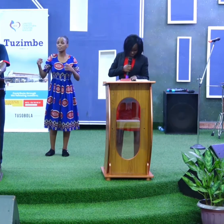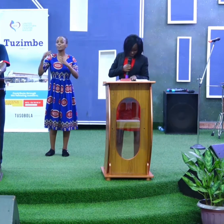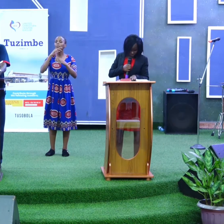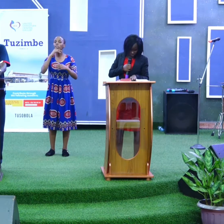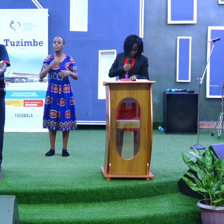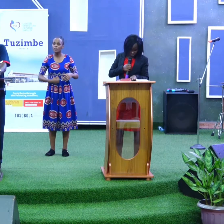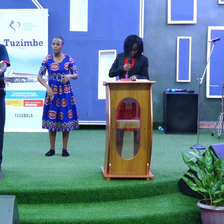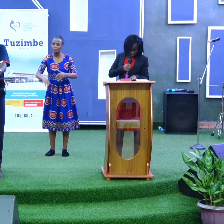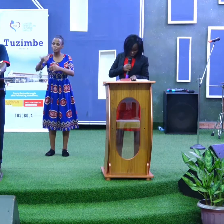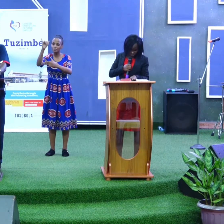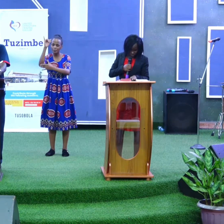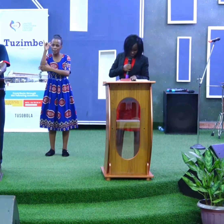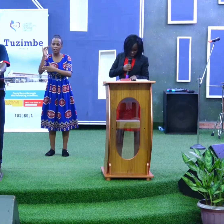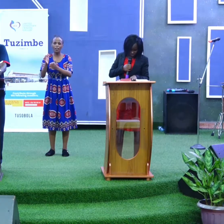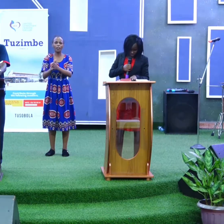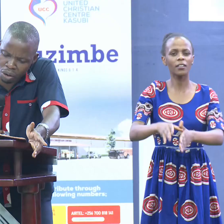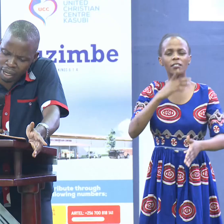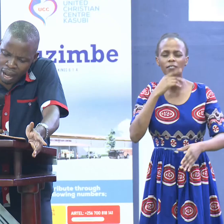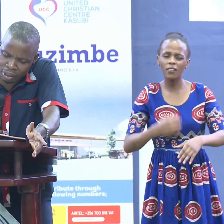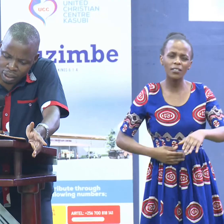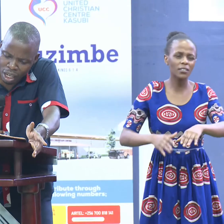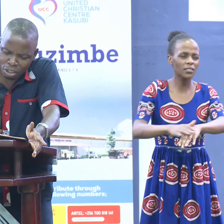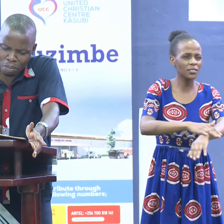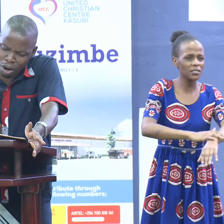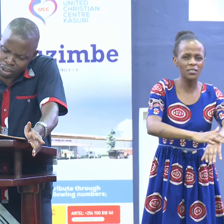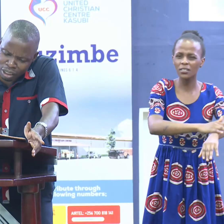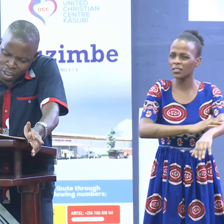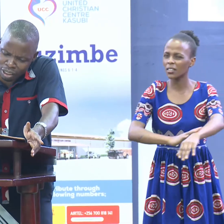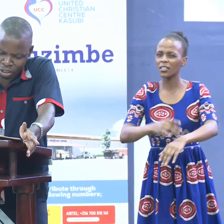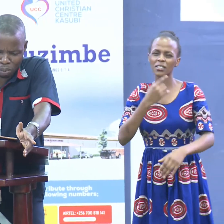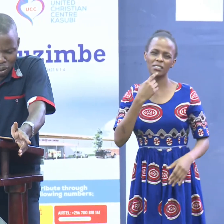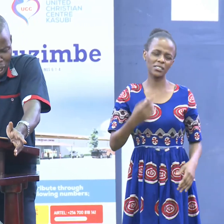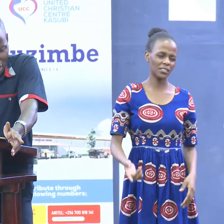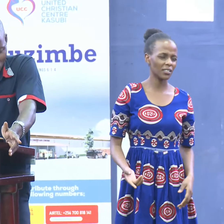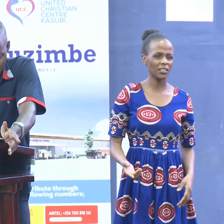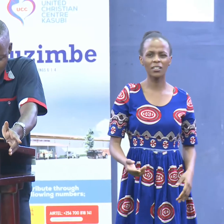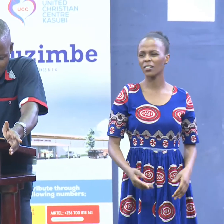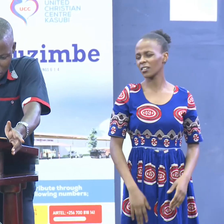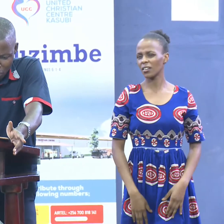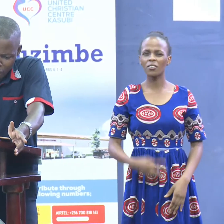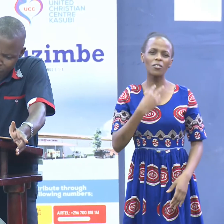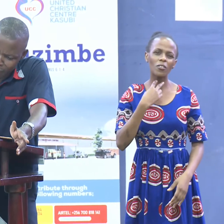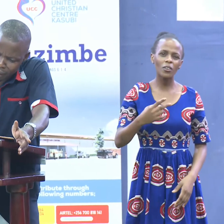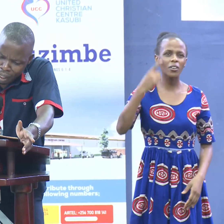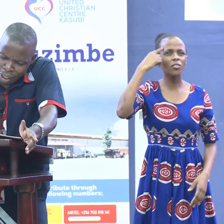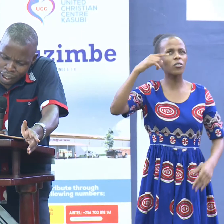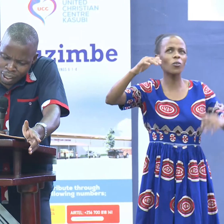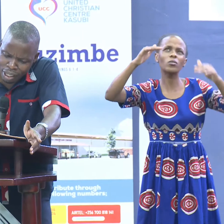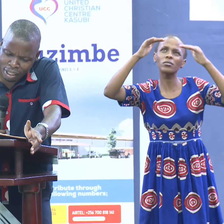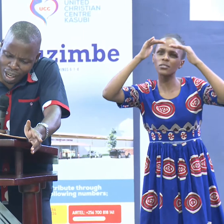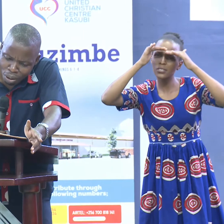Isaka kitawe. Namuwewetako. Nayogera anti. Eddobozi lyeddobozi lya Yakobo. Na